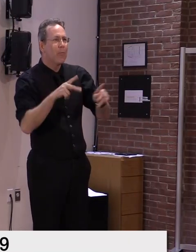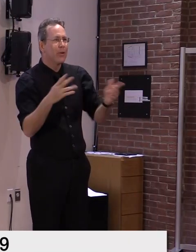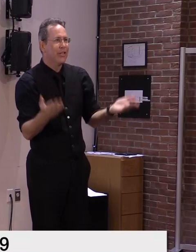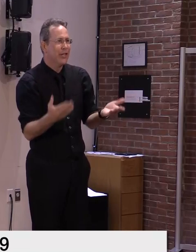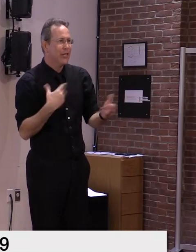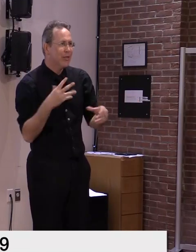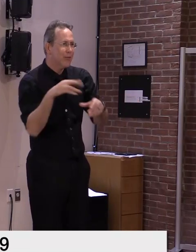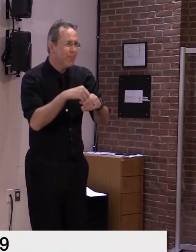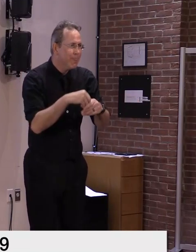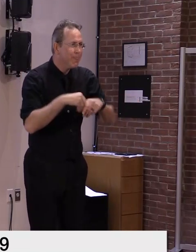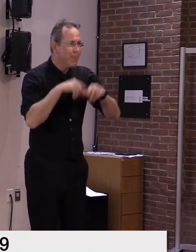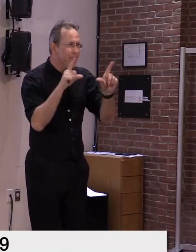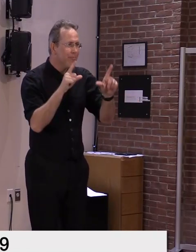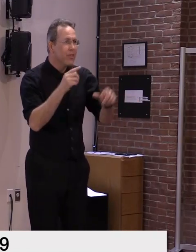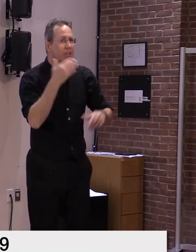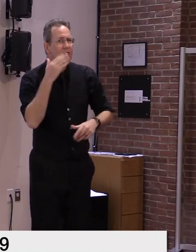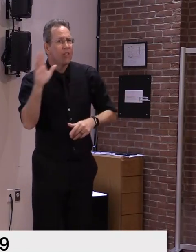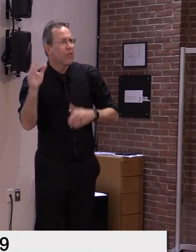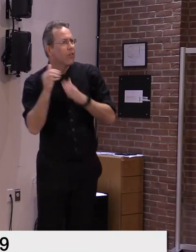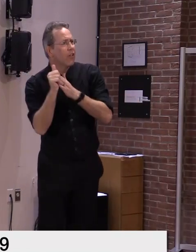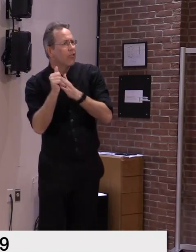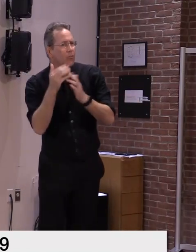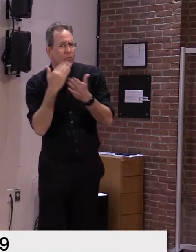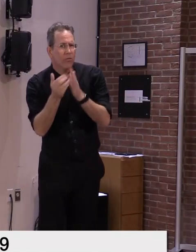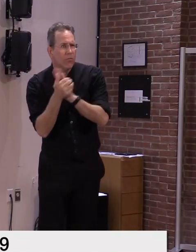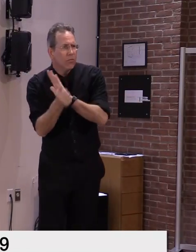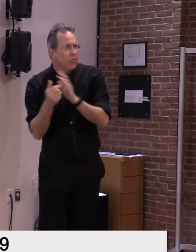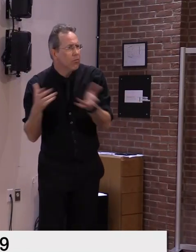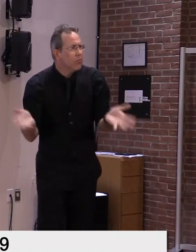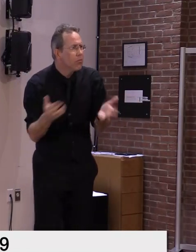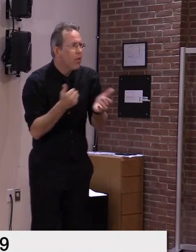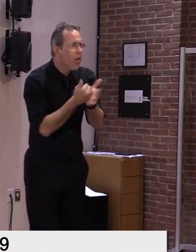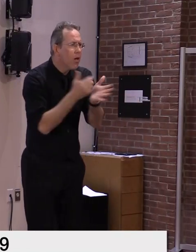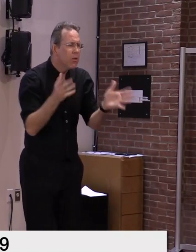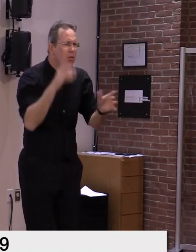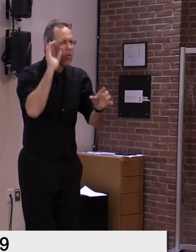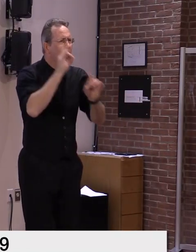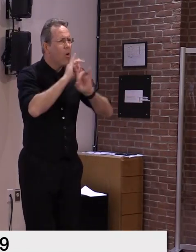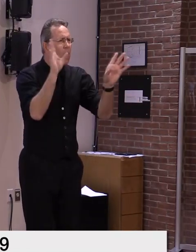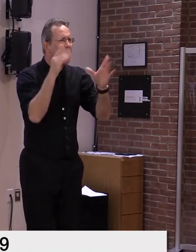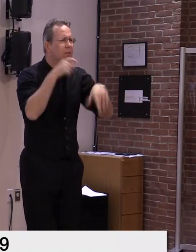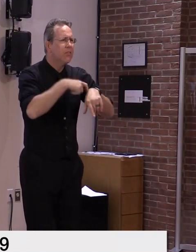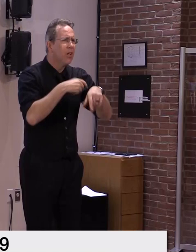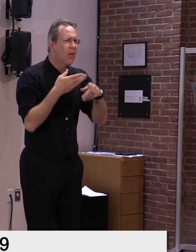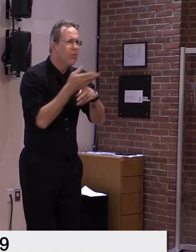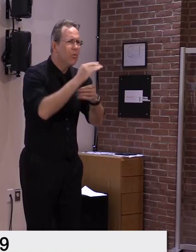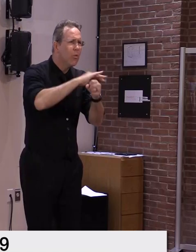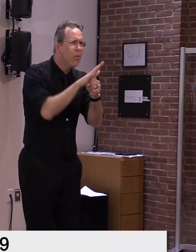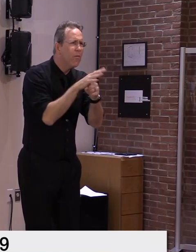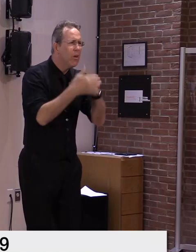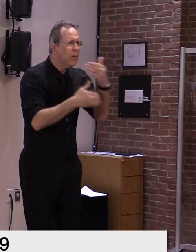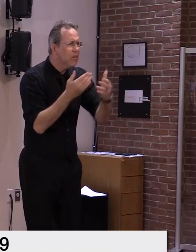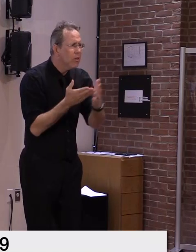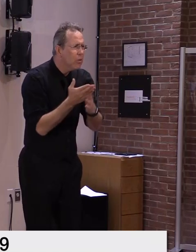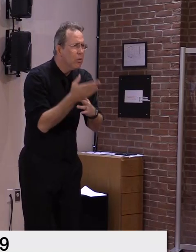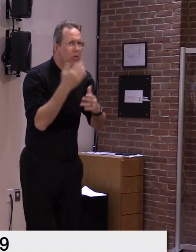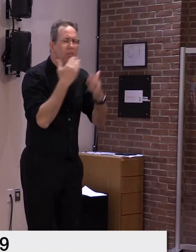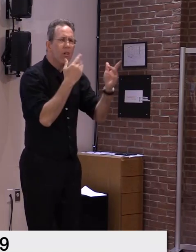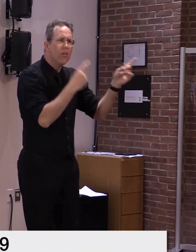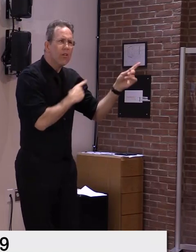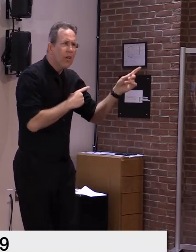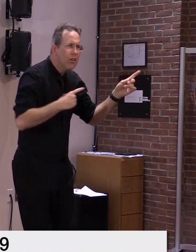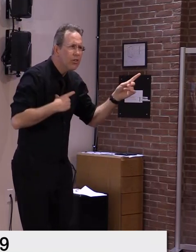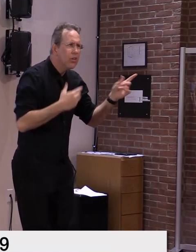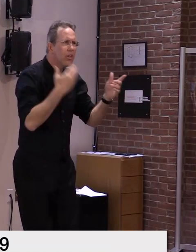for your leadership during this terrible, terrible year. Let me thank the legislature. Let me thank our state employees,